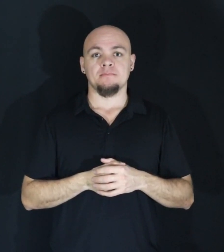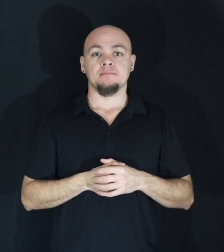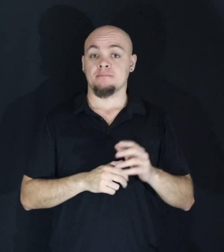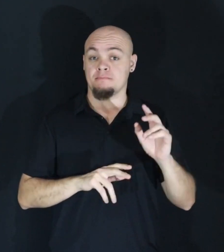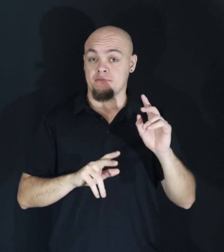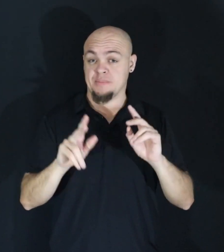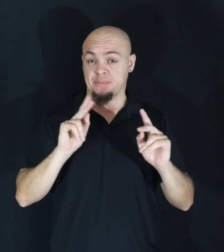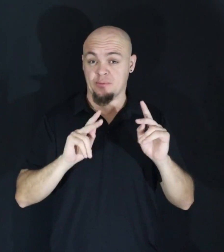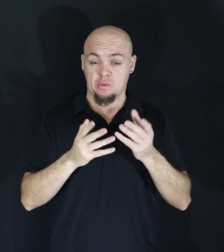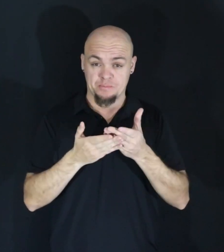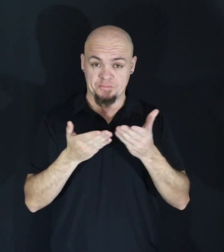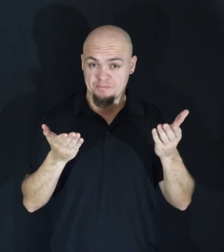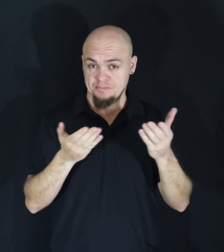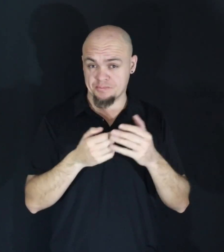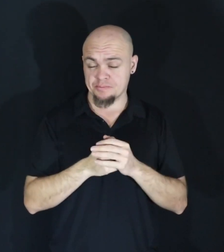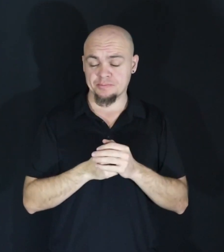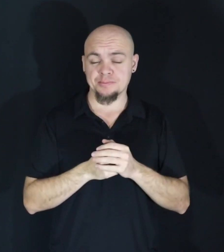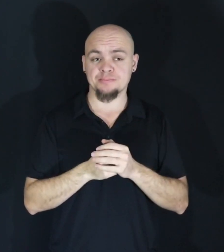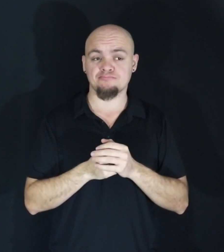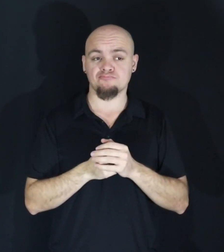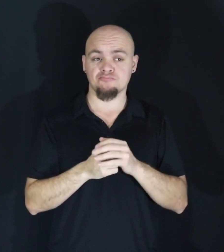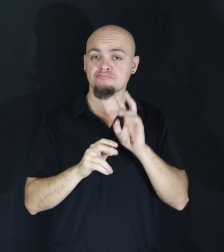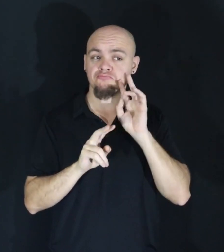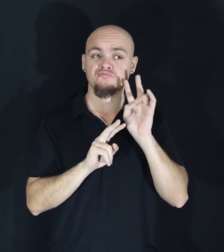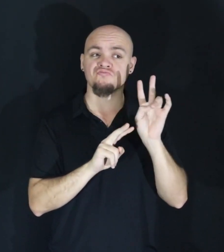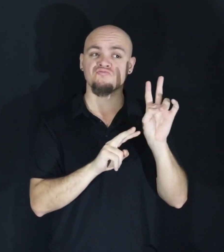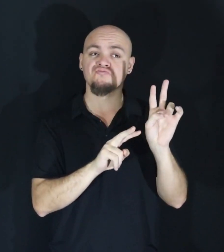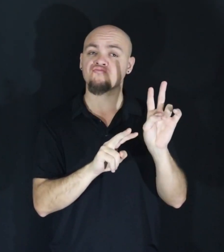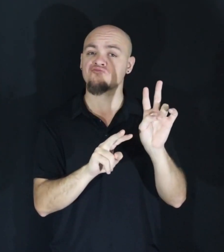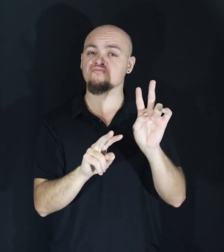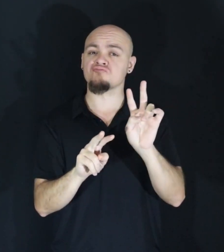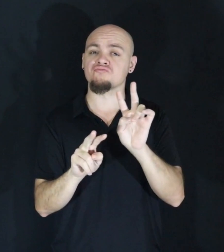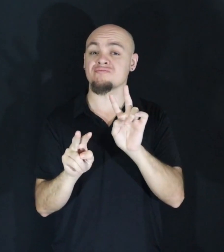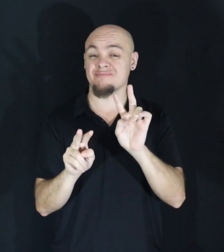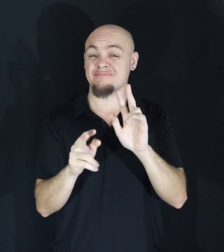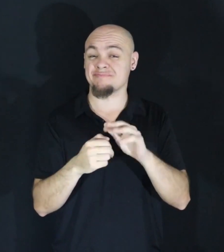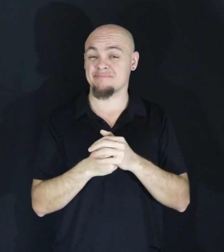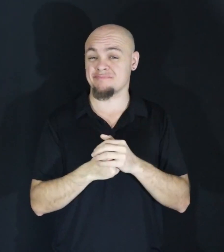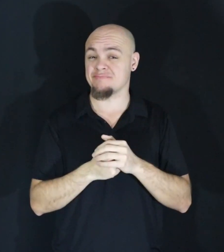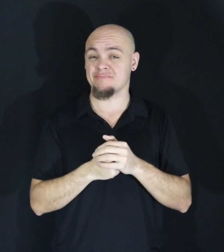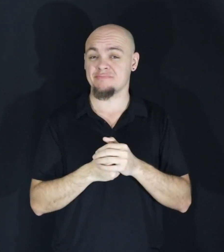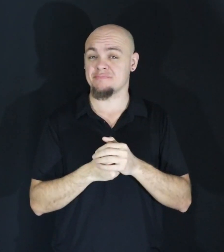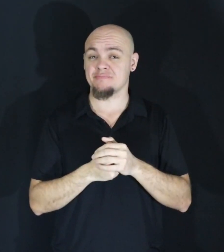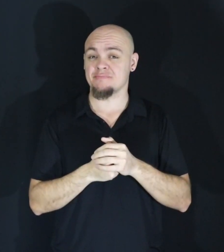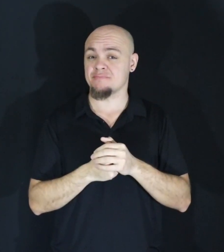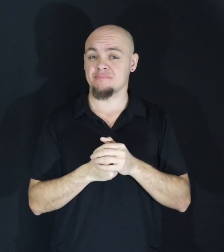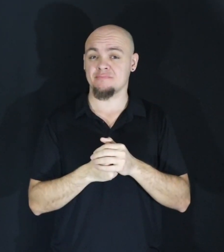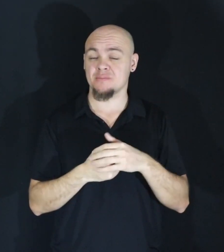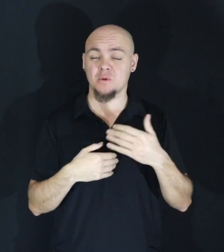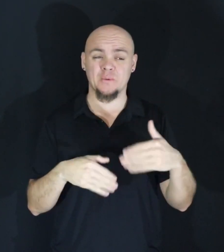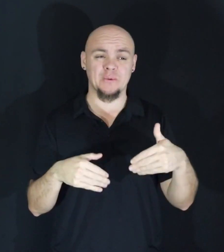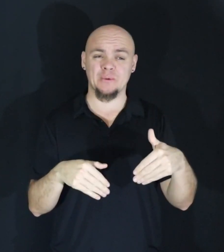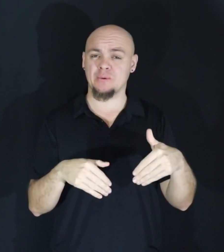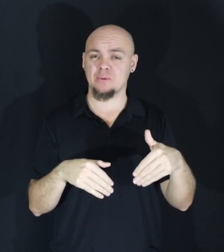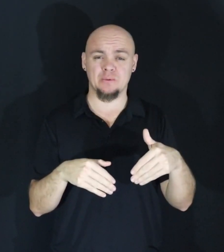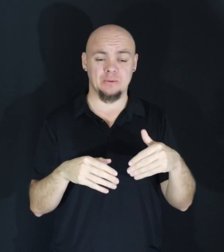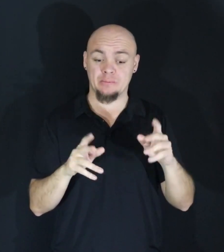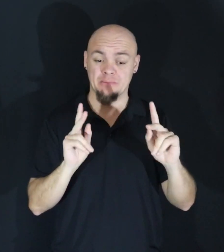Humans, I've seen it. We are capable of incredible